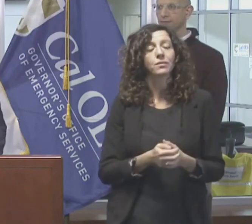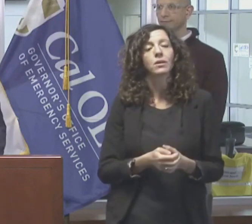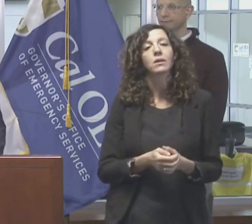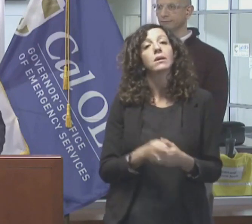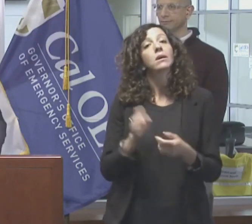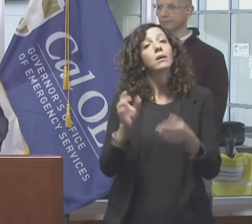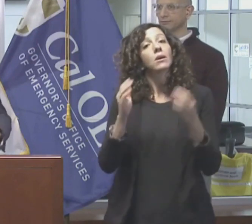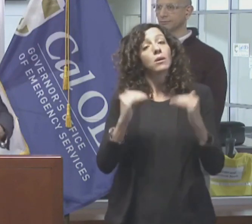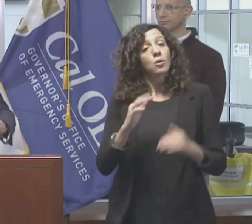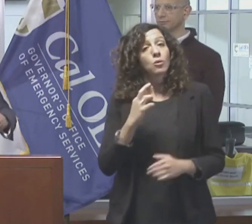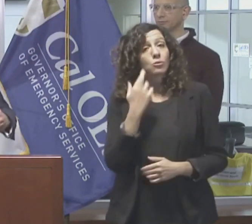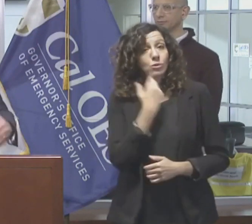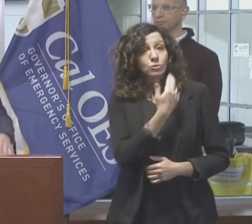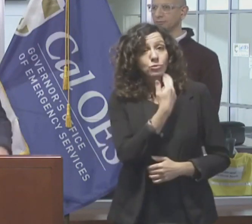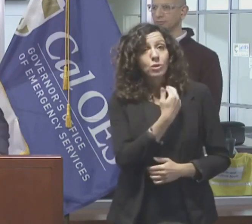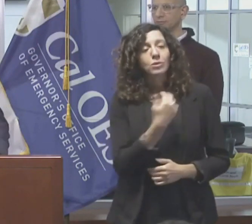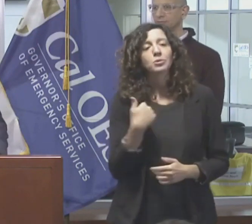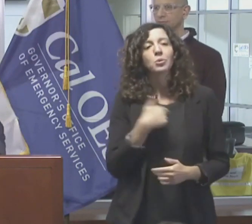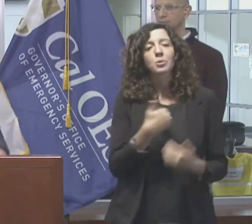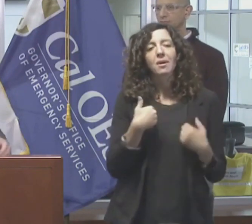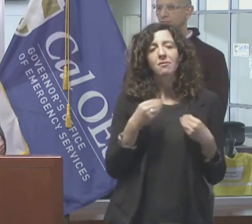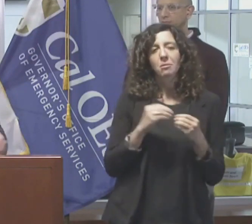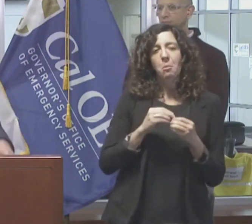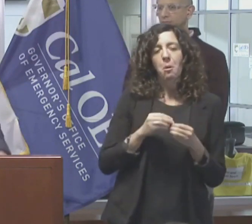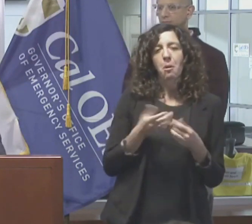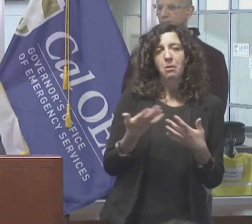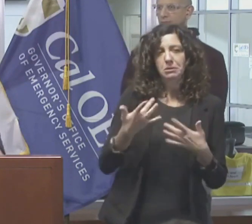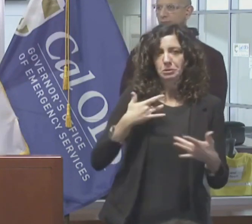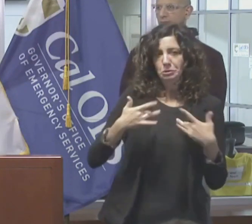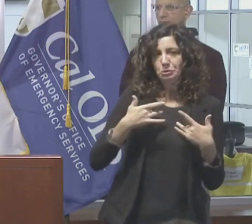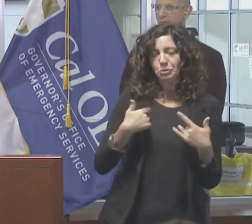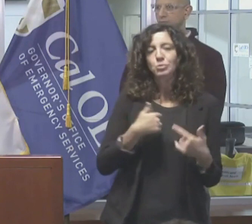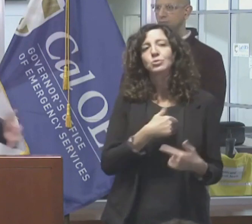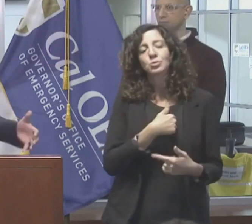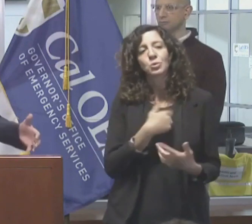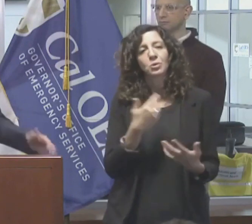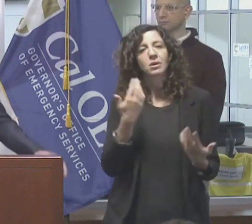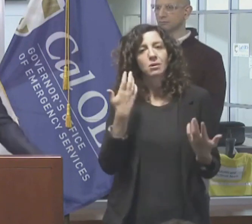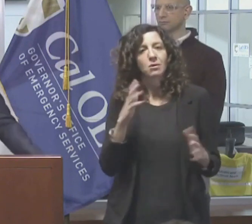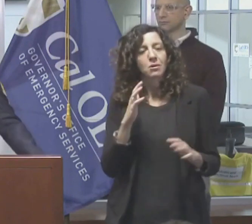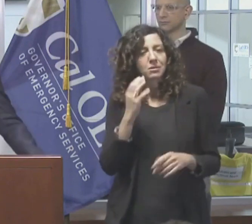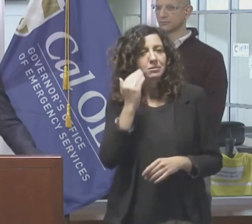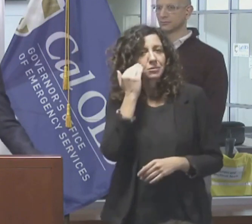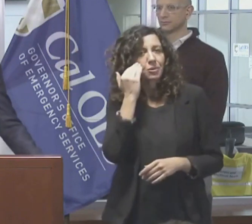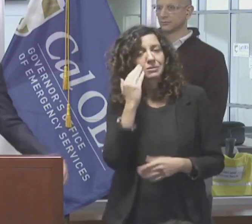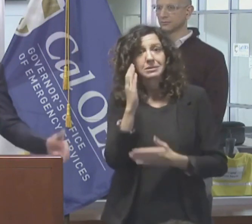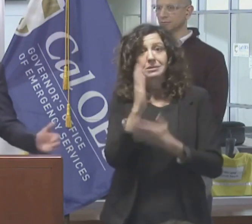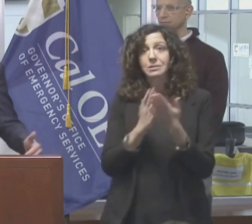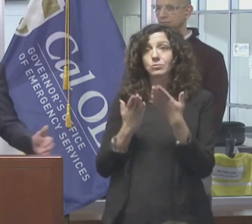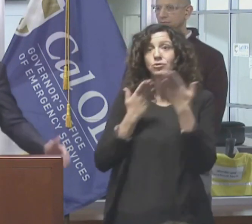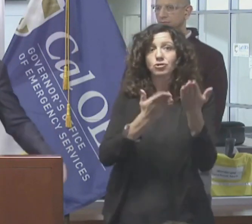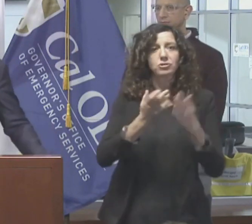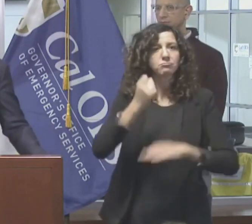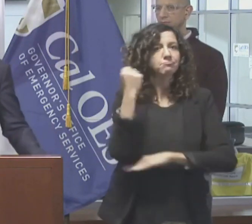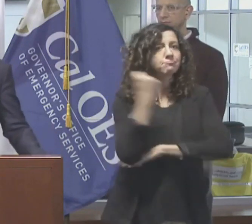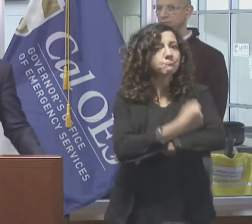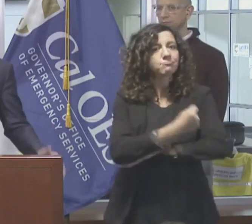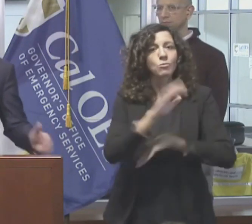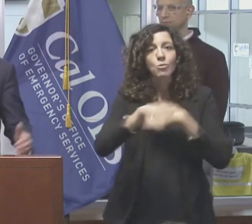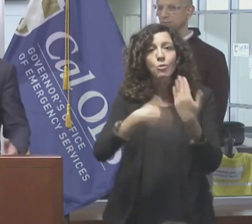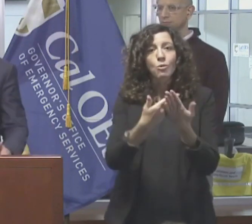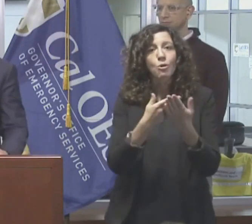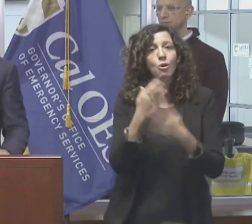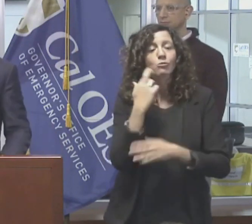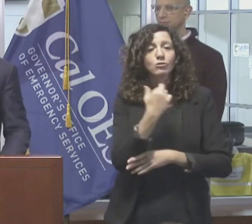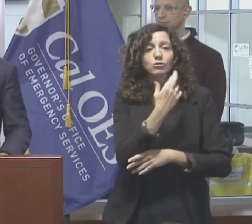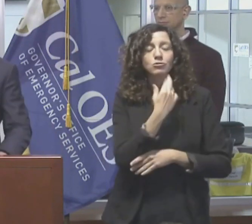restaurants, we have more nuanced concerns and considerations. Some have suggested just shutting down all of our restaurants.